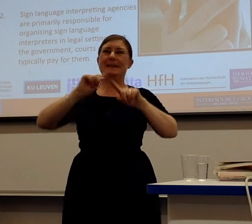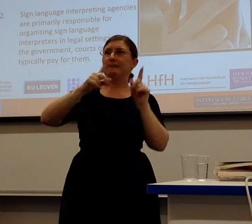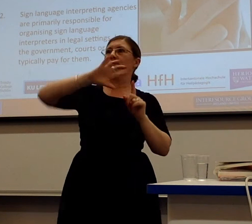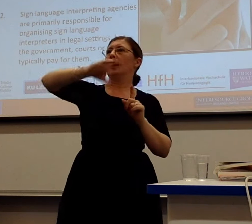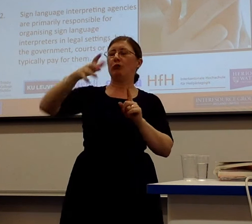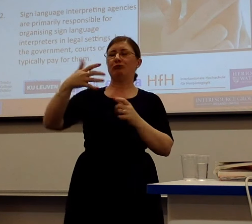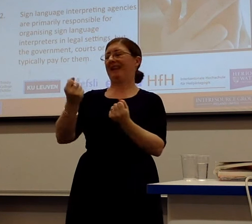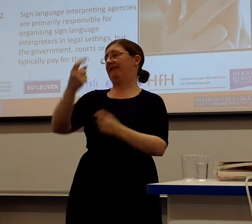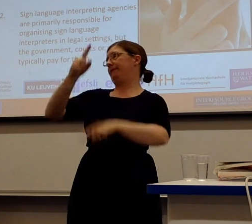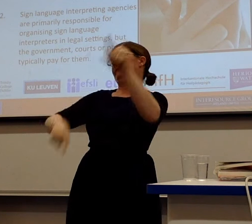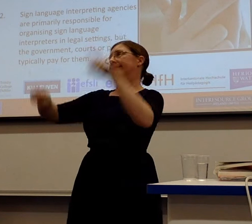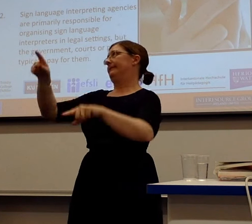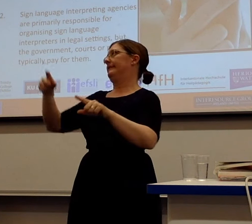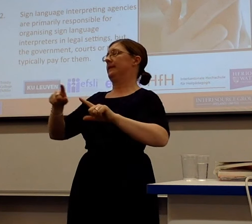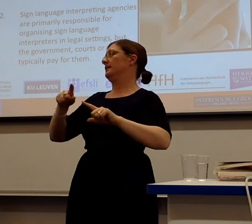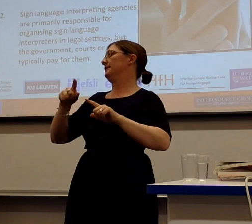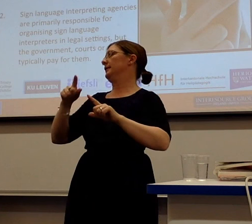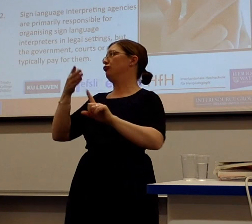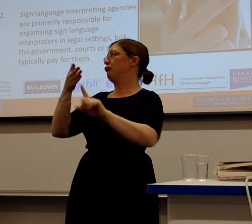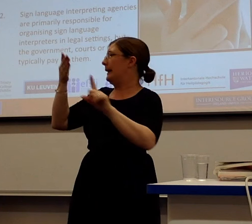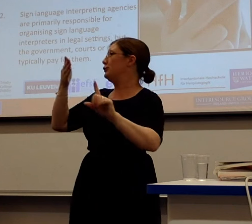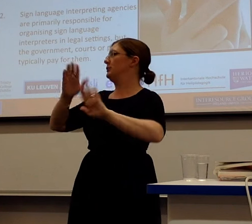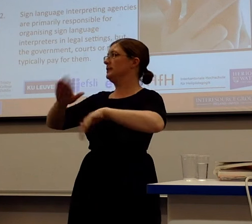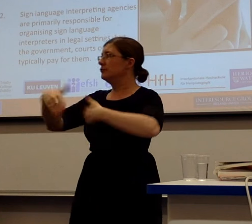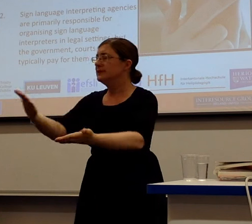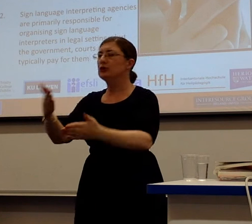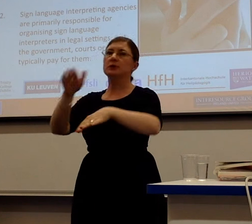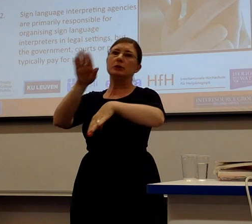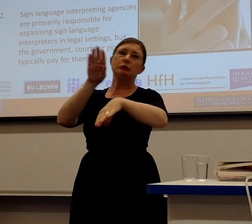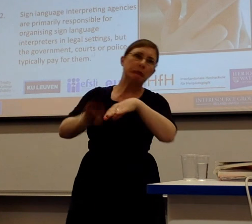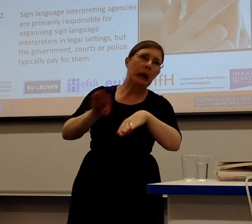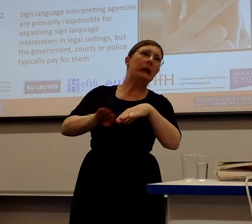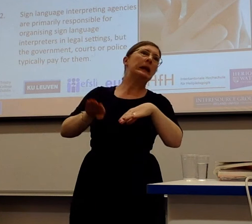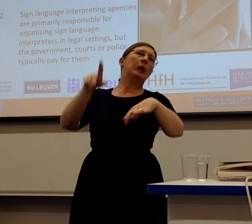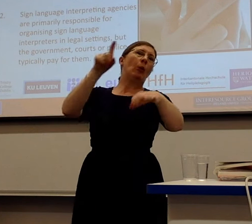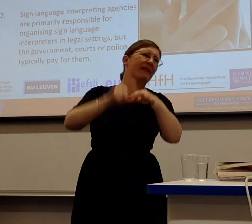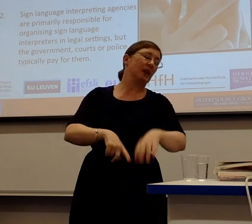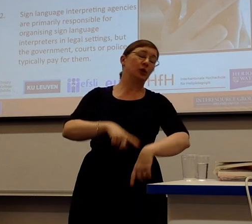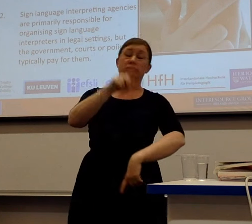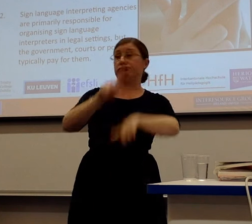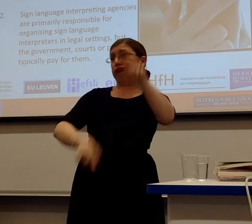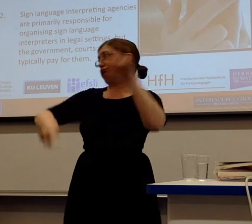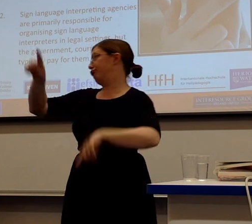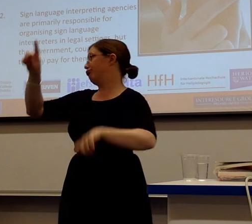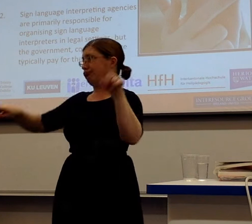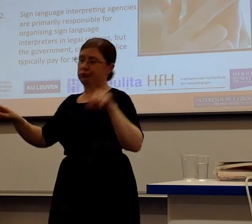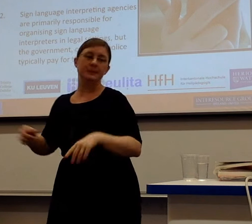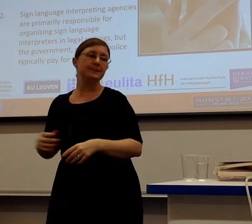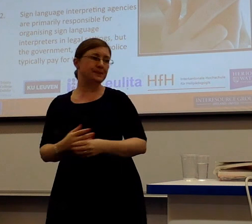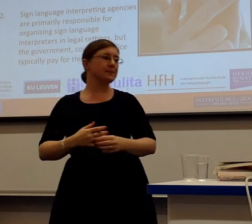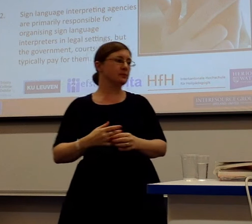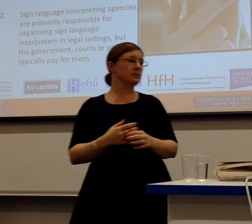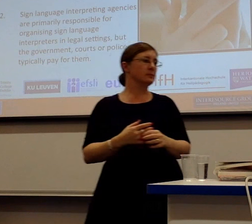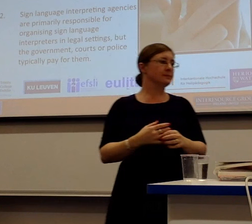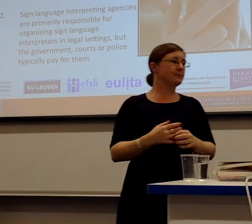wasn't the same at all. Different countries have very different provision, different recognition, different training, qualifications, varied hugely.